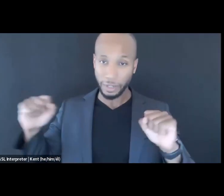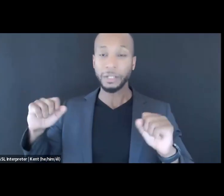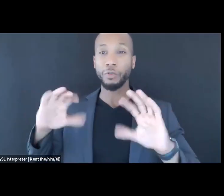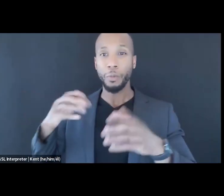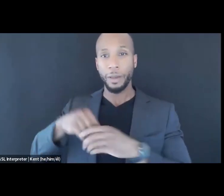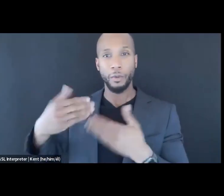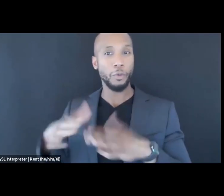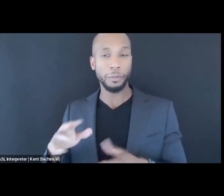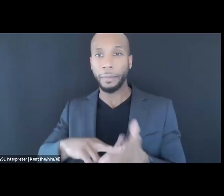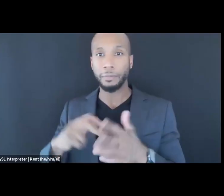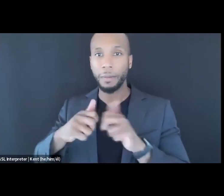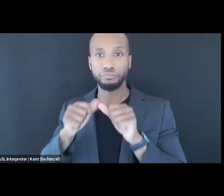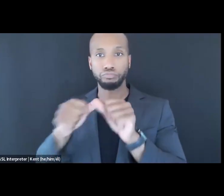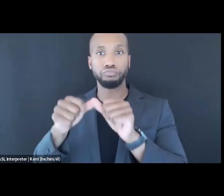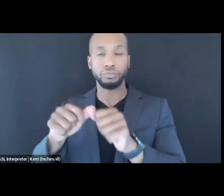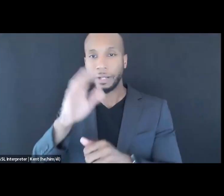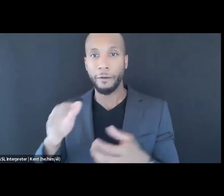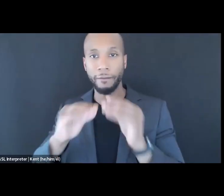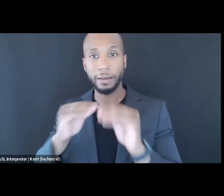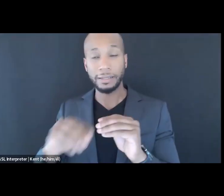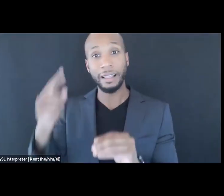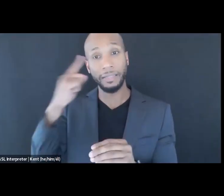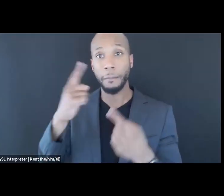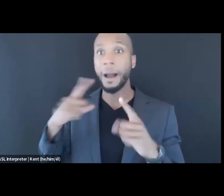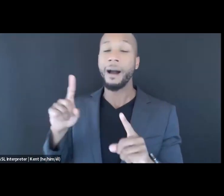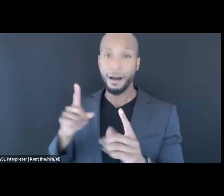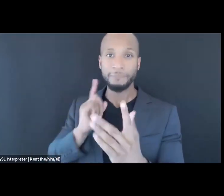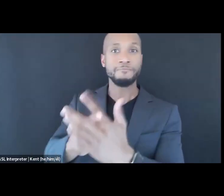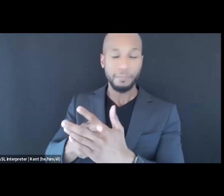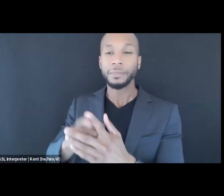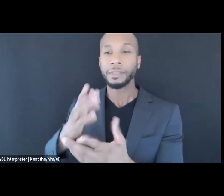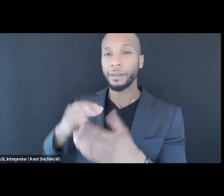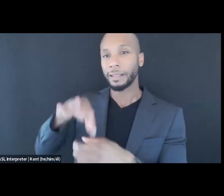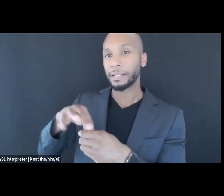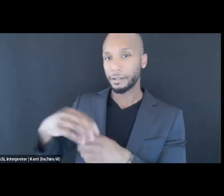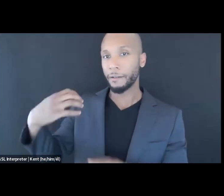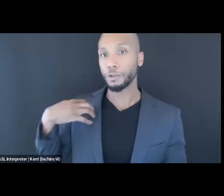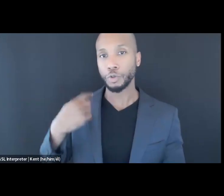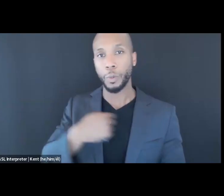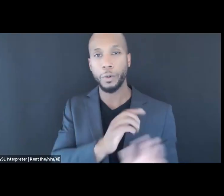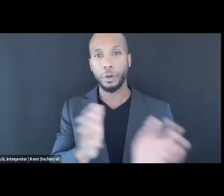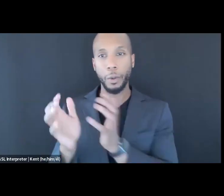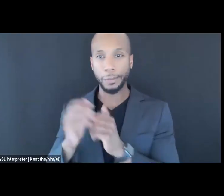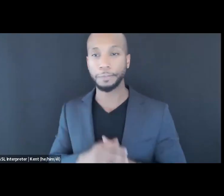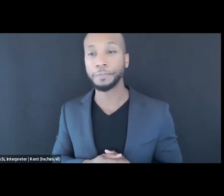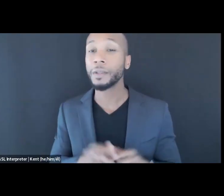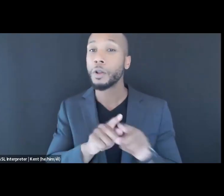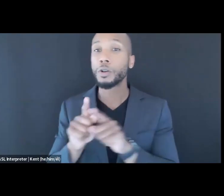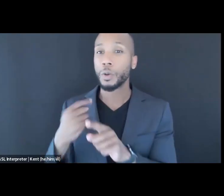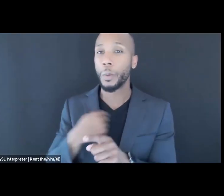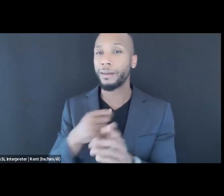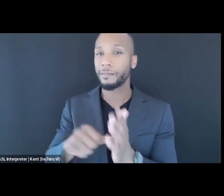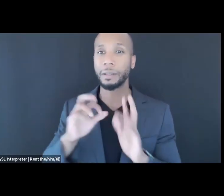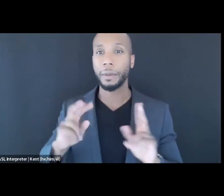get fixed. And that, I think, hit home for some of the elected officials we were speaking with. We also emphasized to